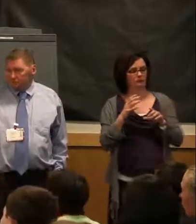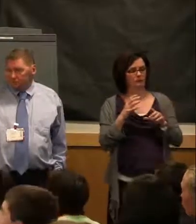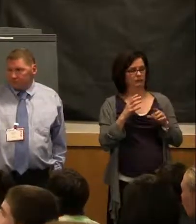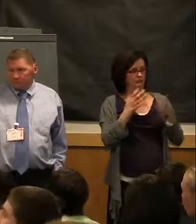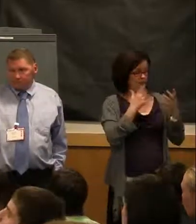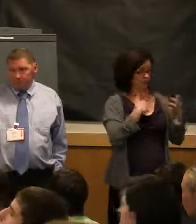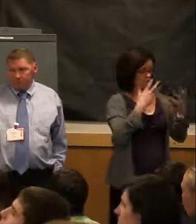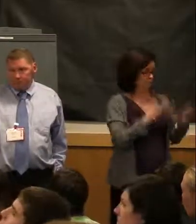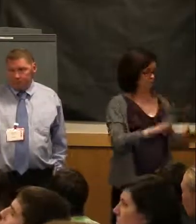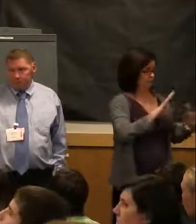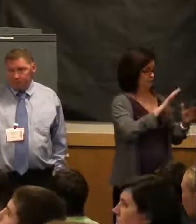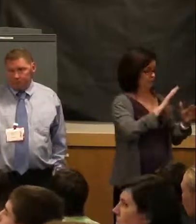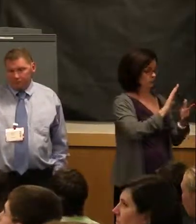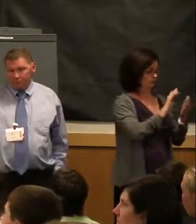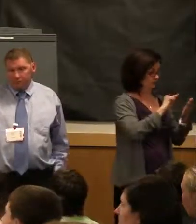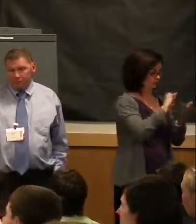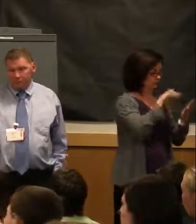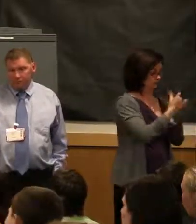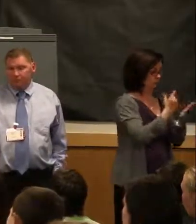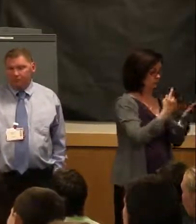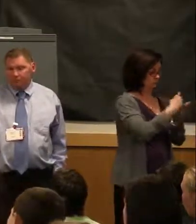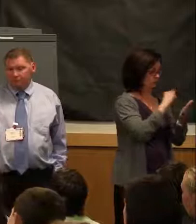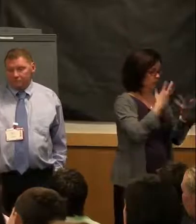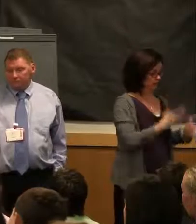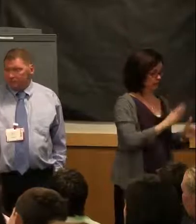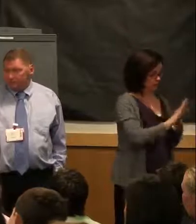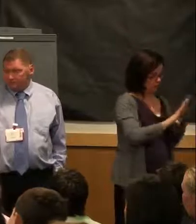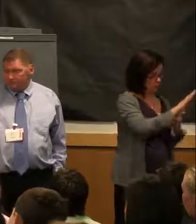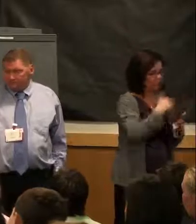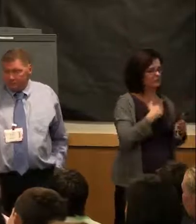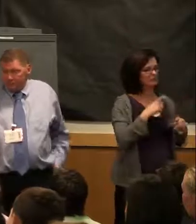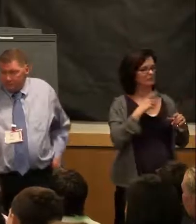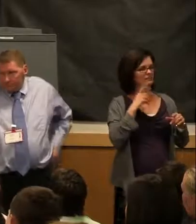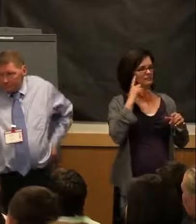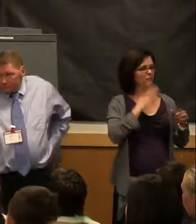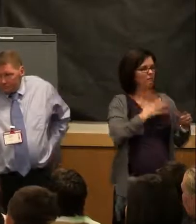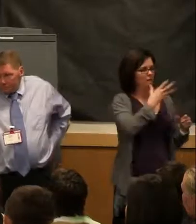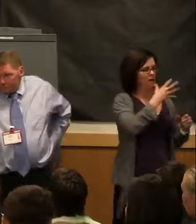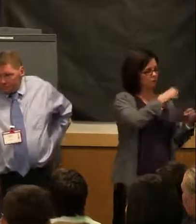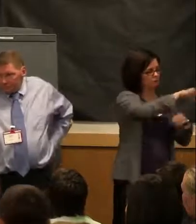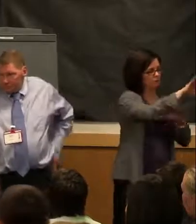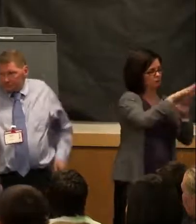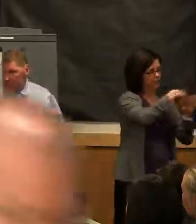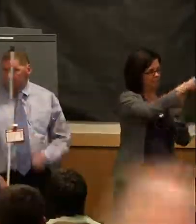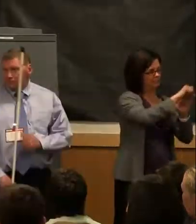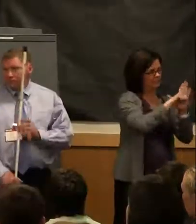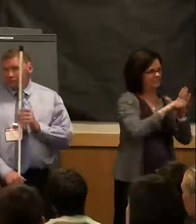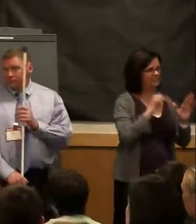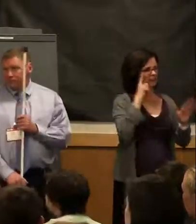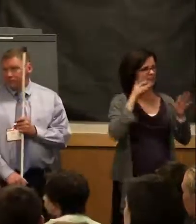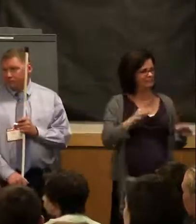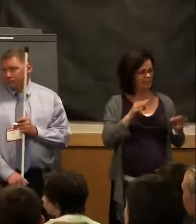state, so I decided to not wait and just do it now as soon as I could.